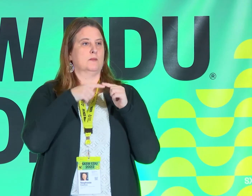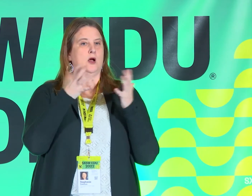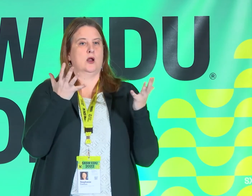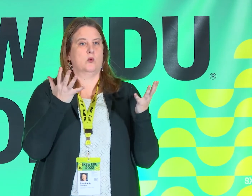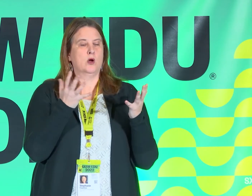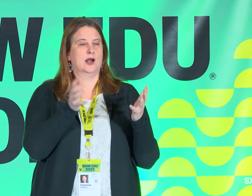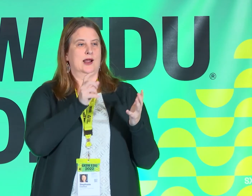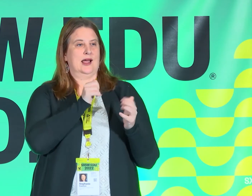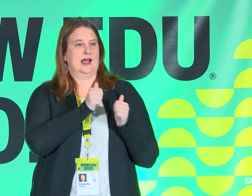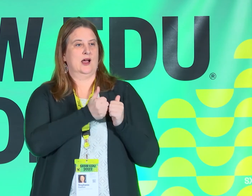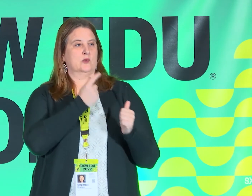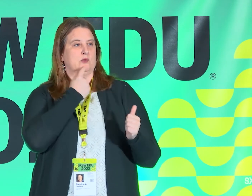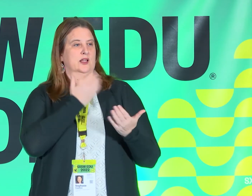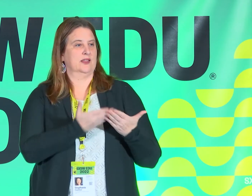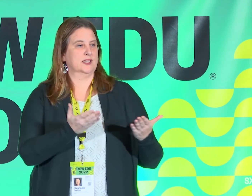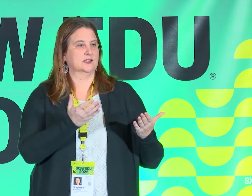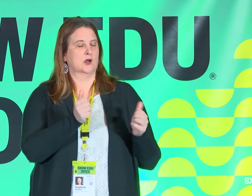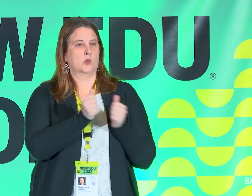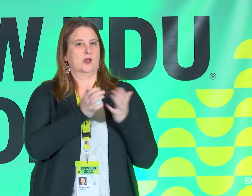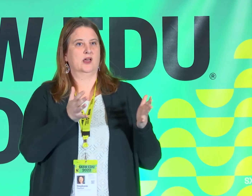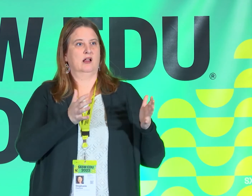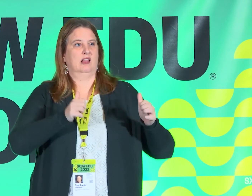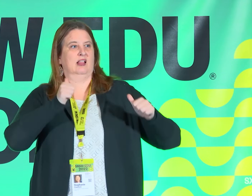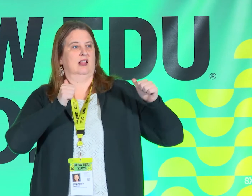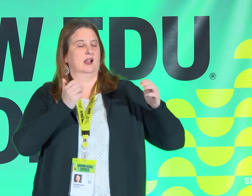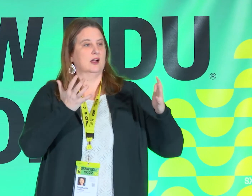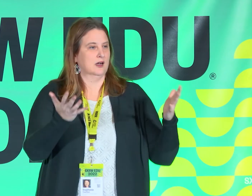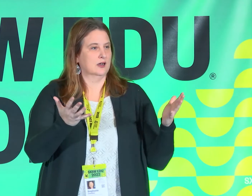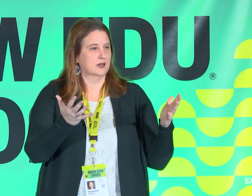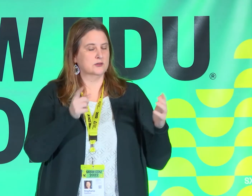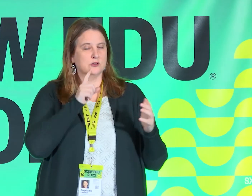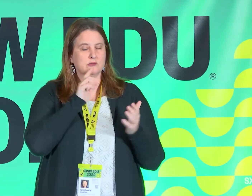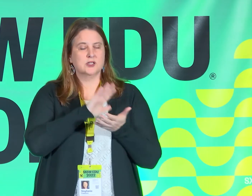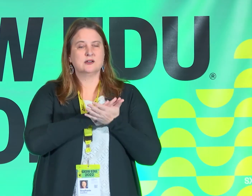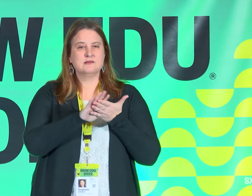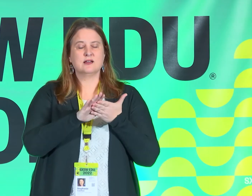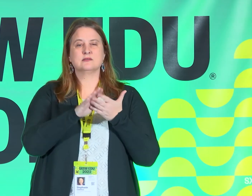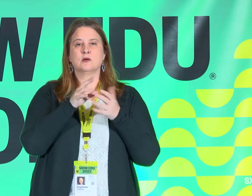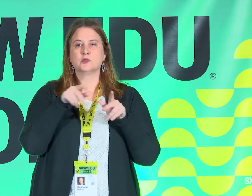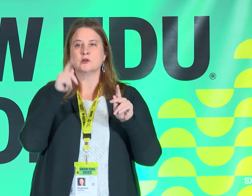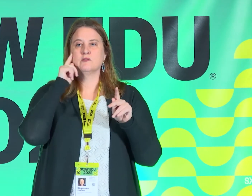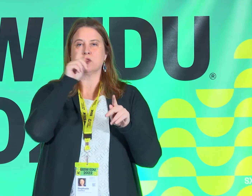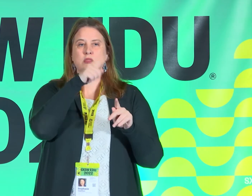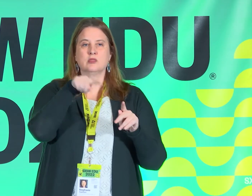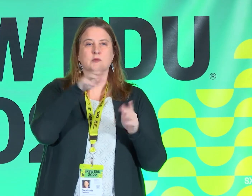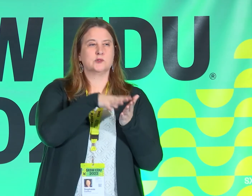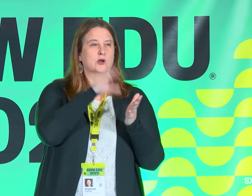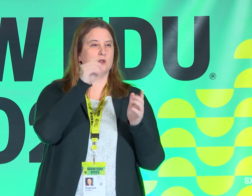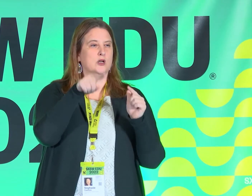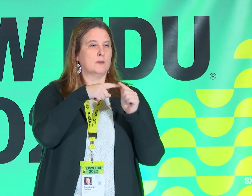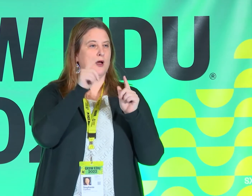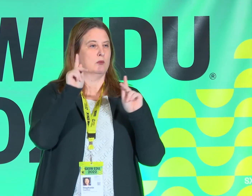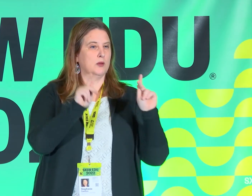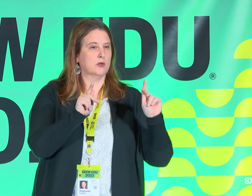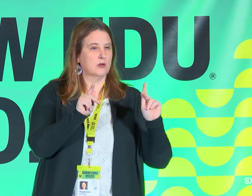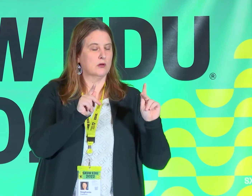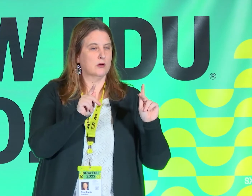how to approach them, what to do. They know what to and what not to say without feeling awkward. And it's so nice to give this opportunity to